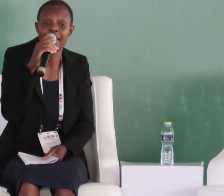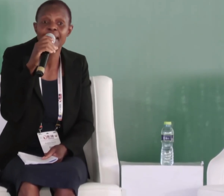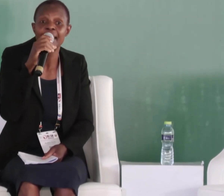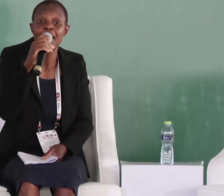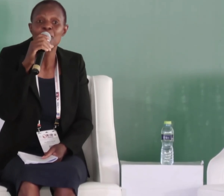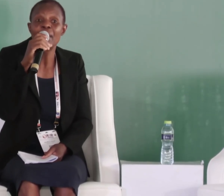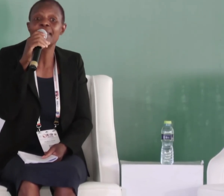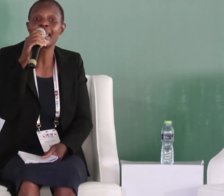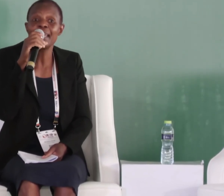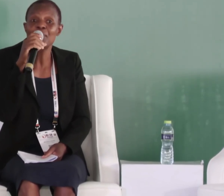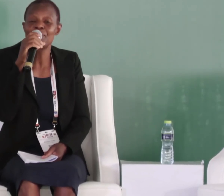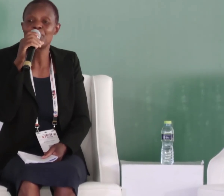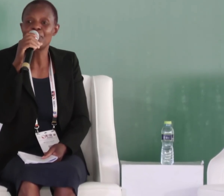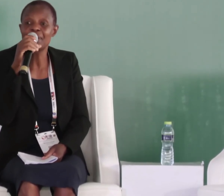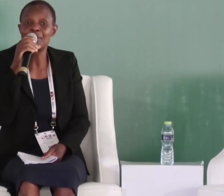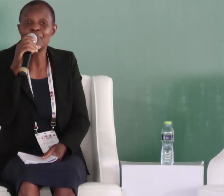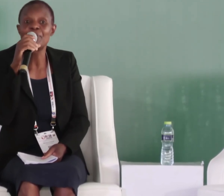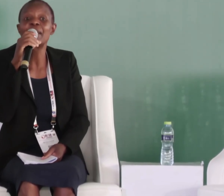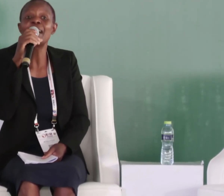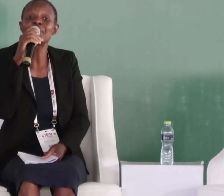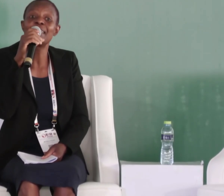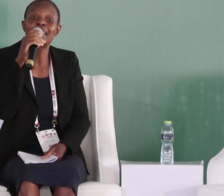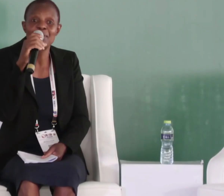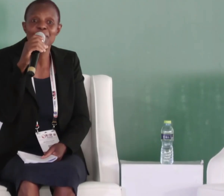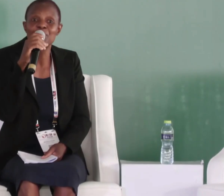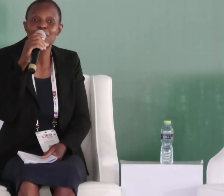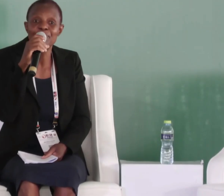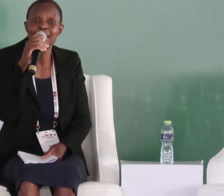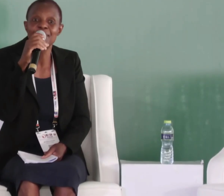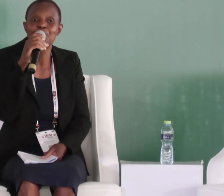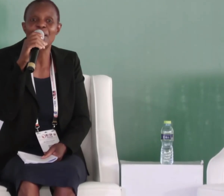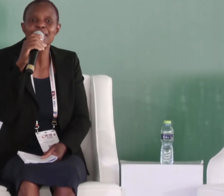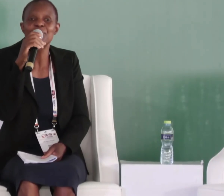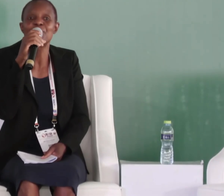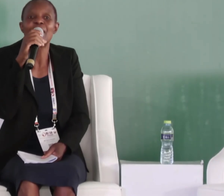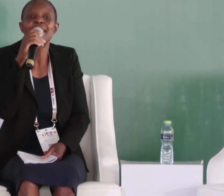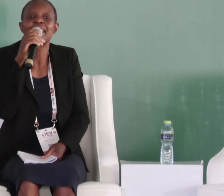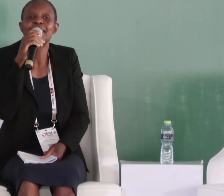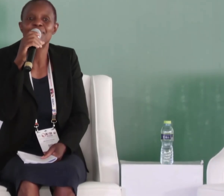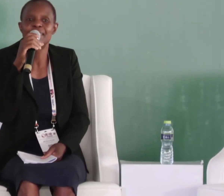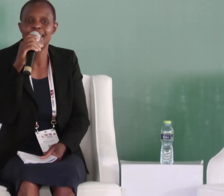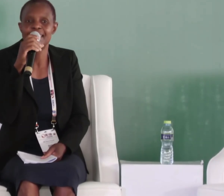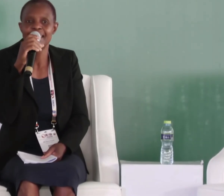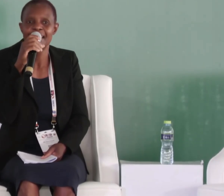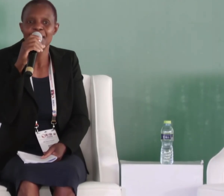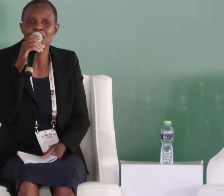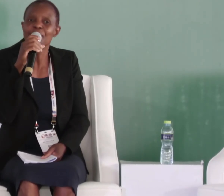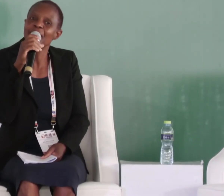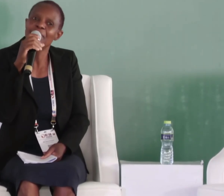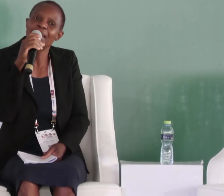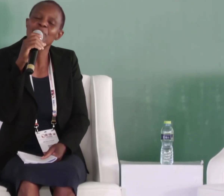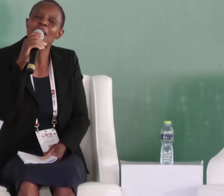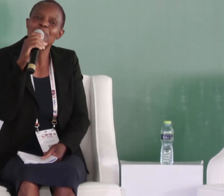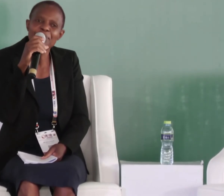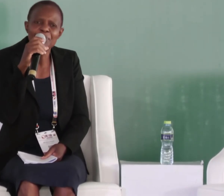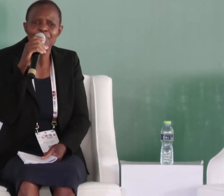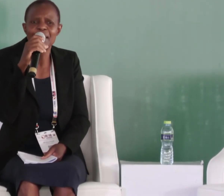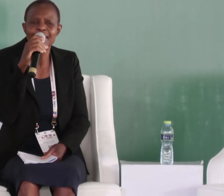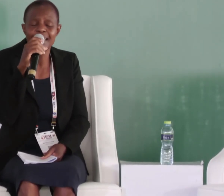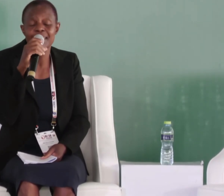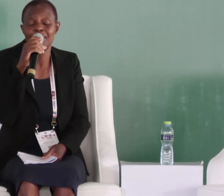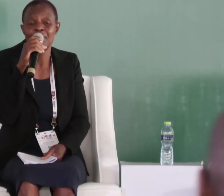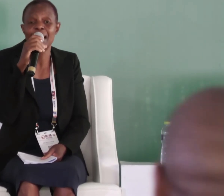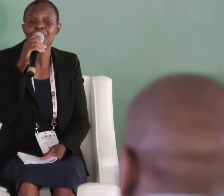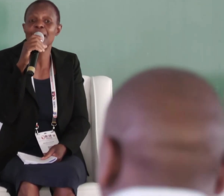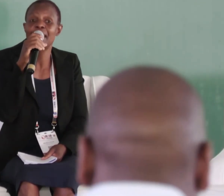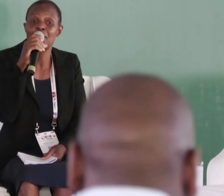often, by the end of the program, they were actually coming to pharmacies to ask for other services. So they were, apart from the